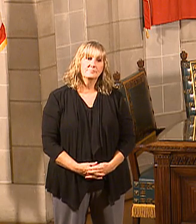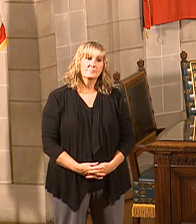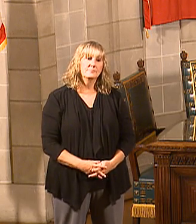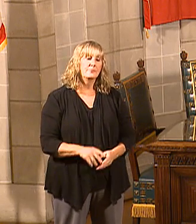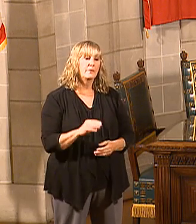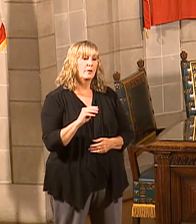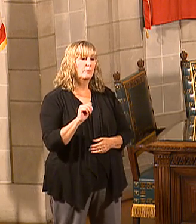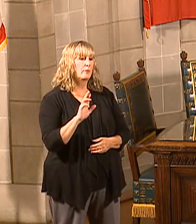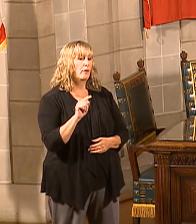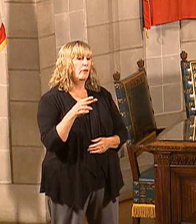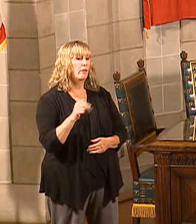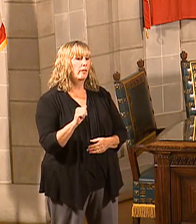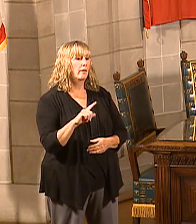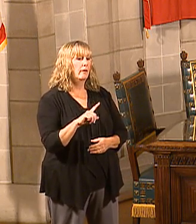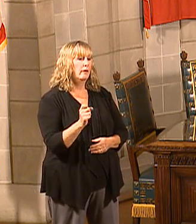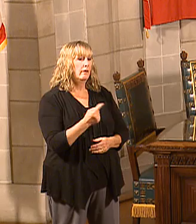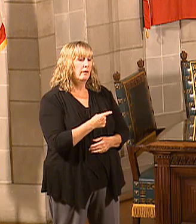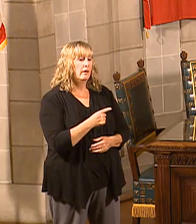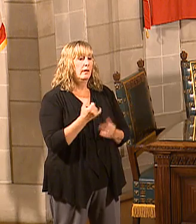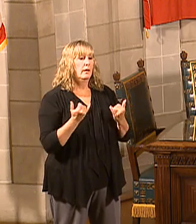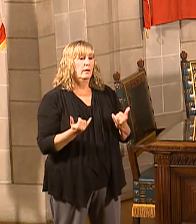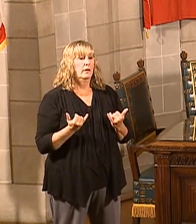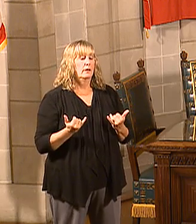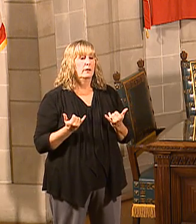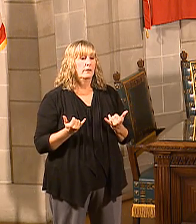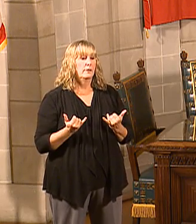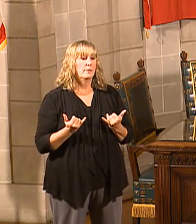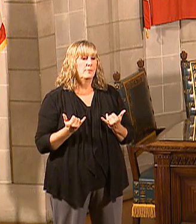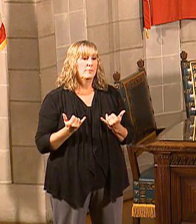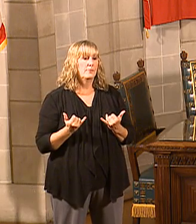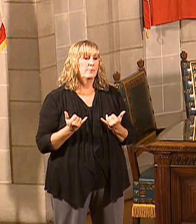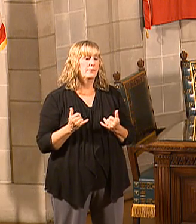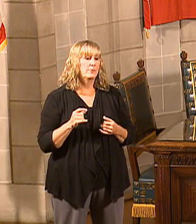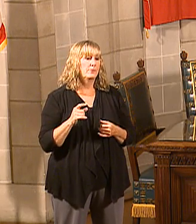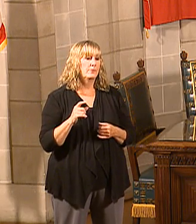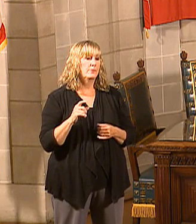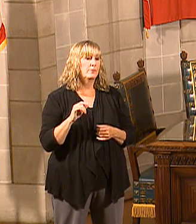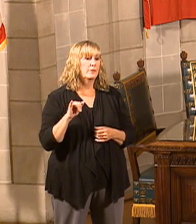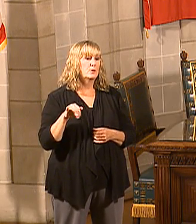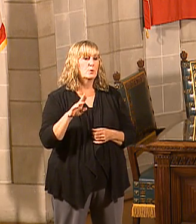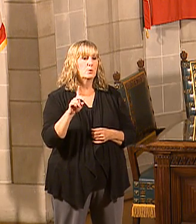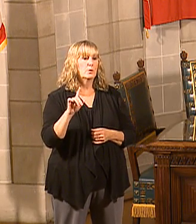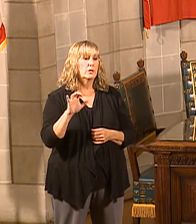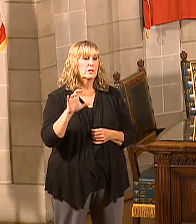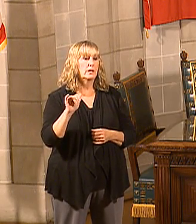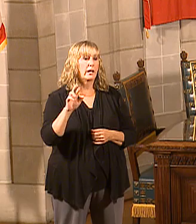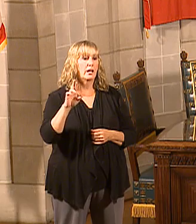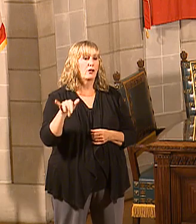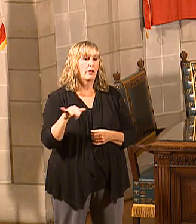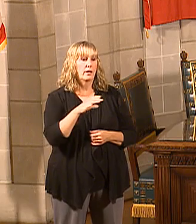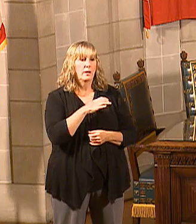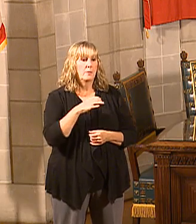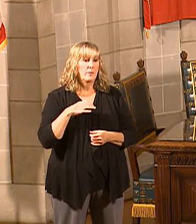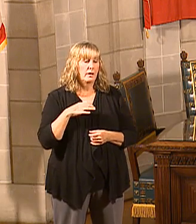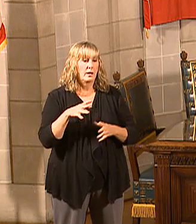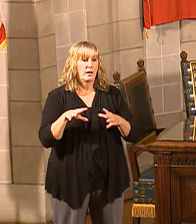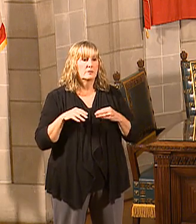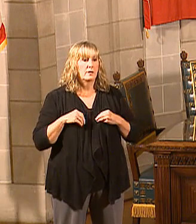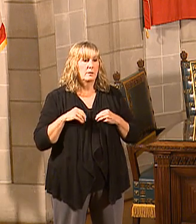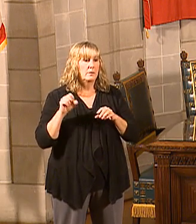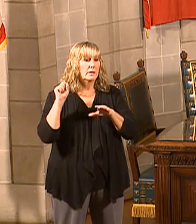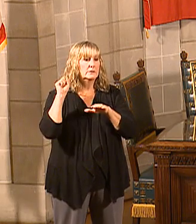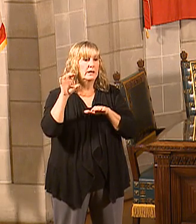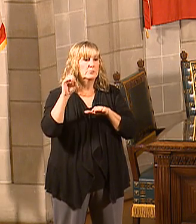Governor, Yeah. At this time, the Judiciary Committee is taking testimony about